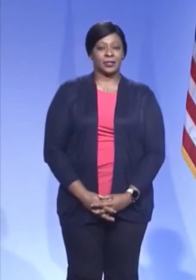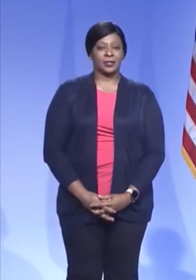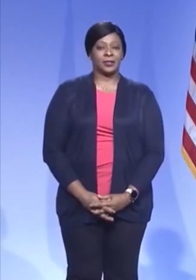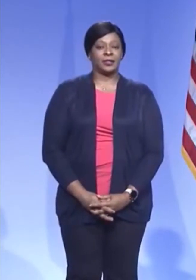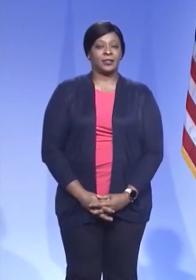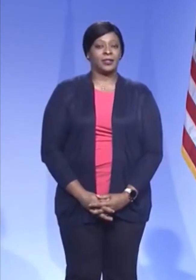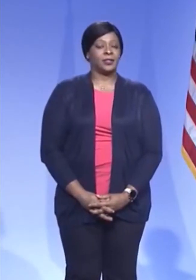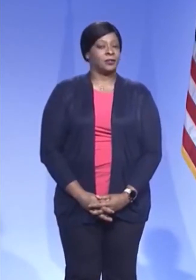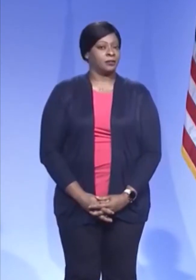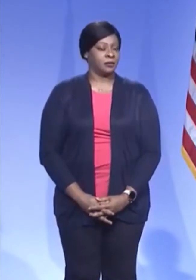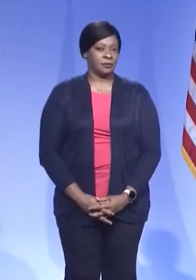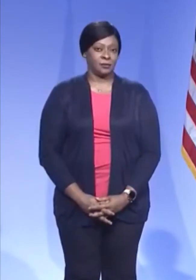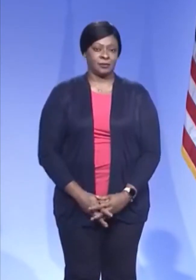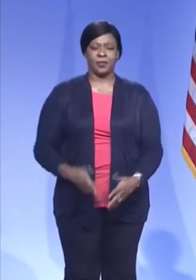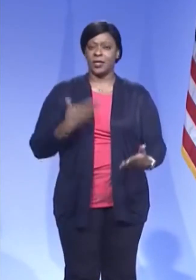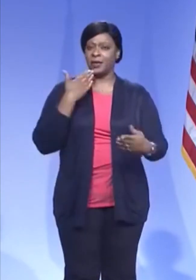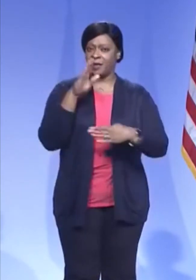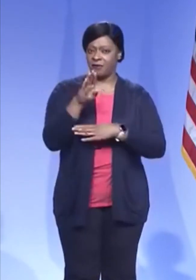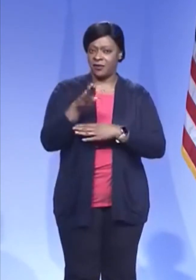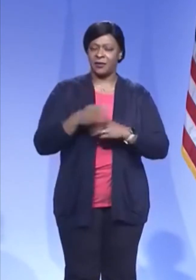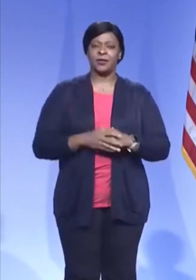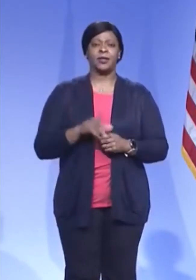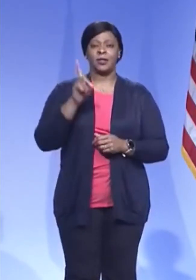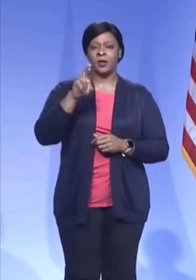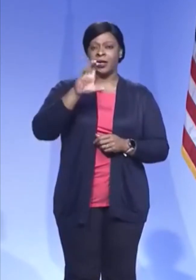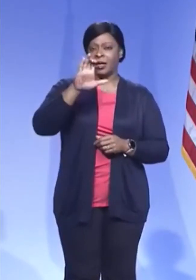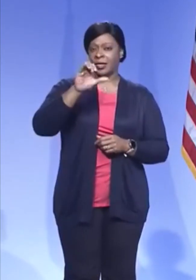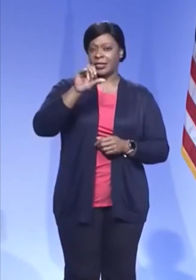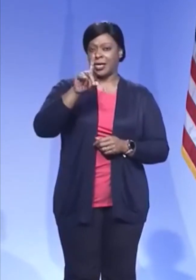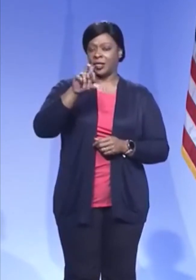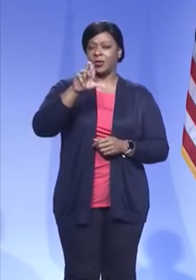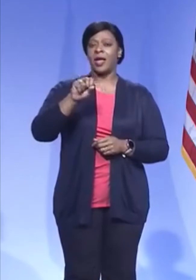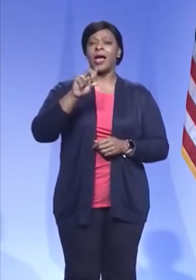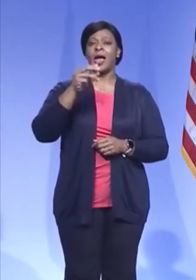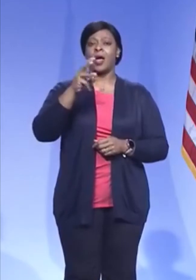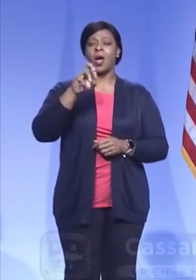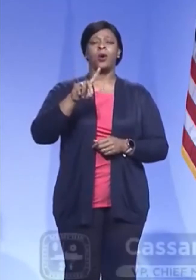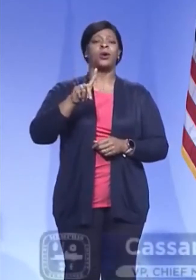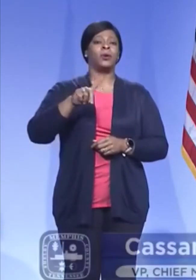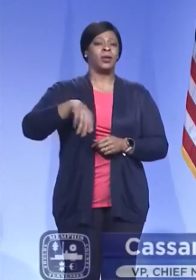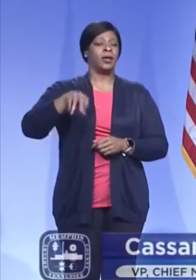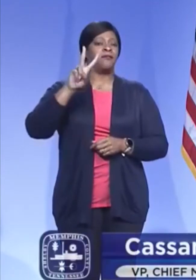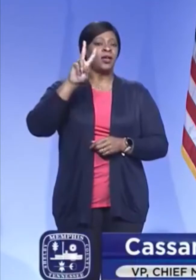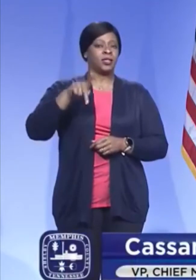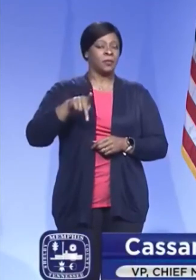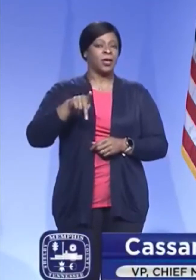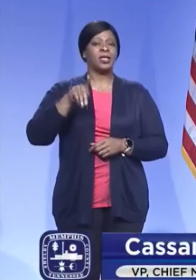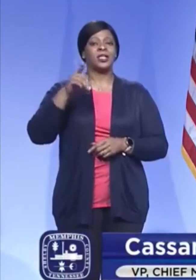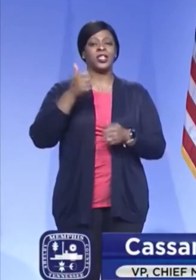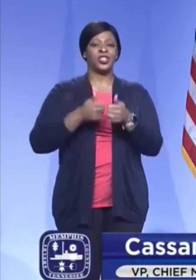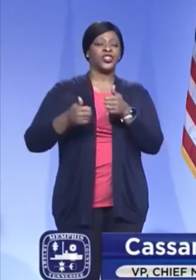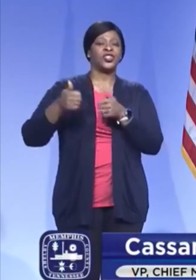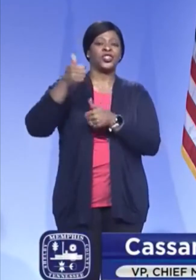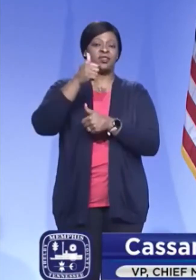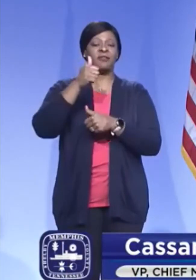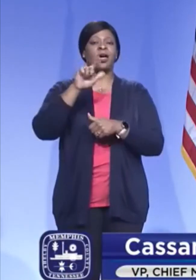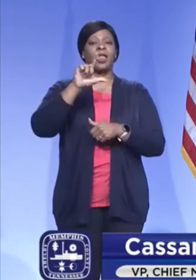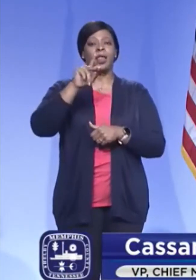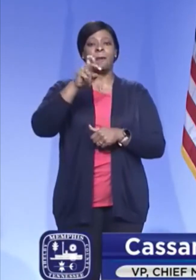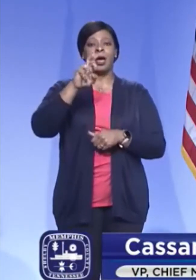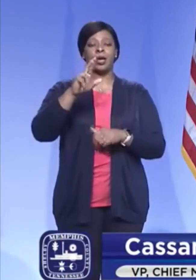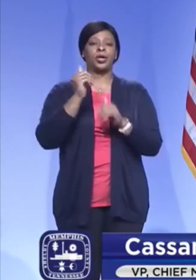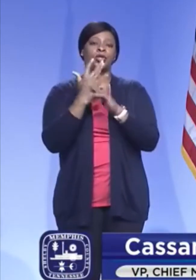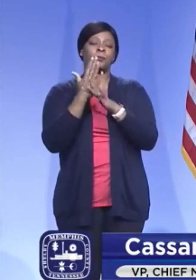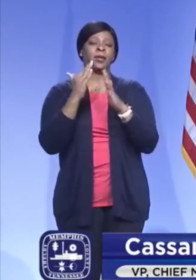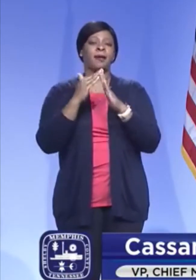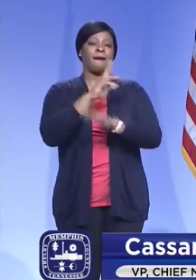Good afternoon. I'm Dr. Cassandra Howard, Vice President, Chief Medical Officer for Methodist Bonheur Germantown Hospital.